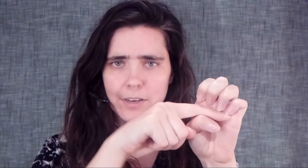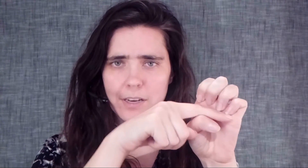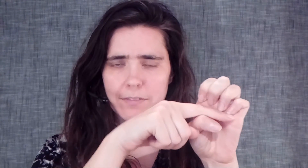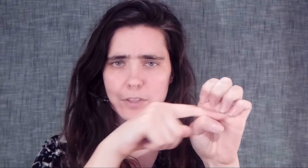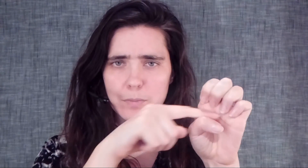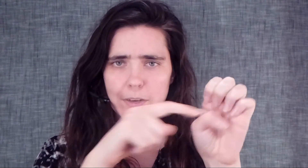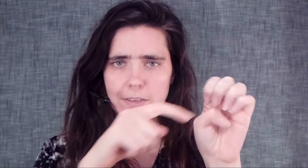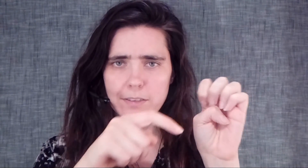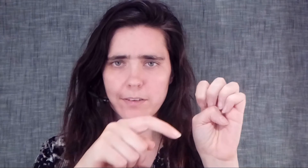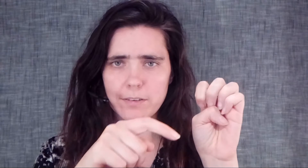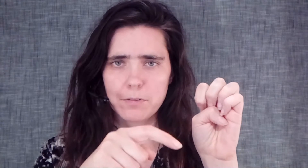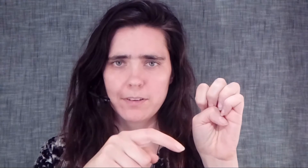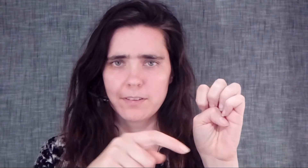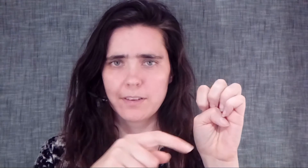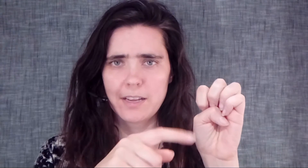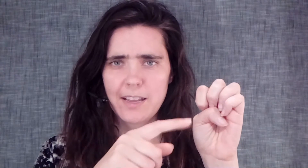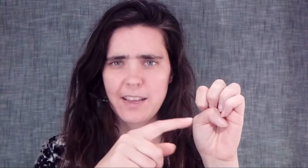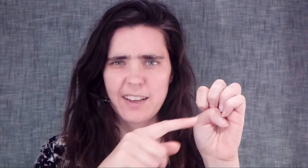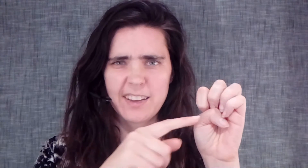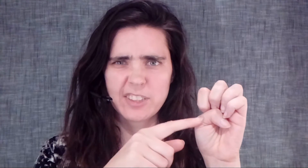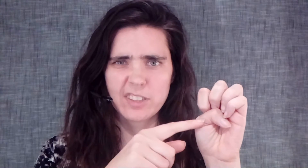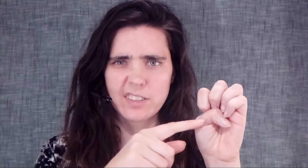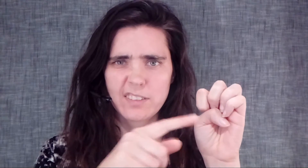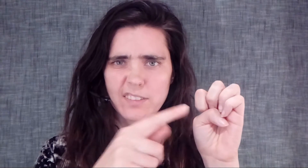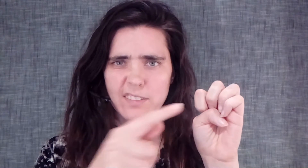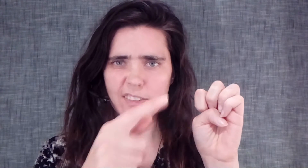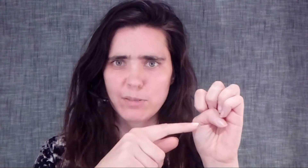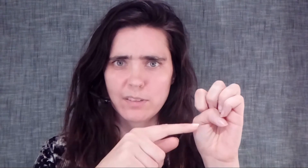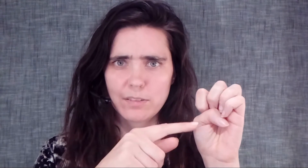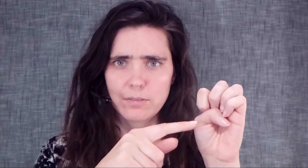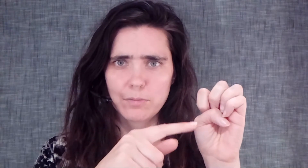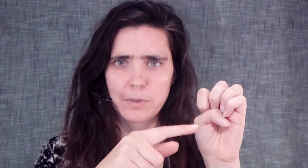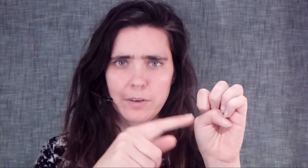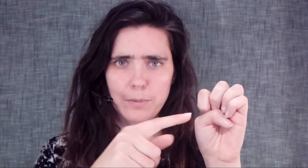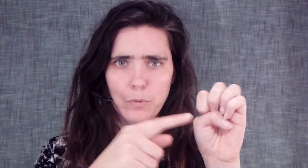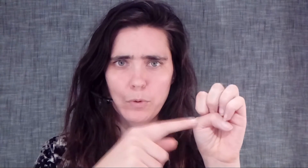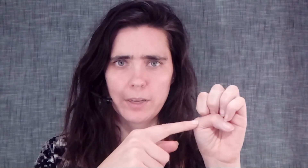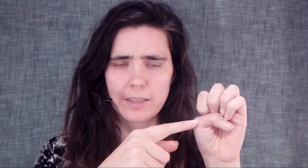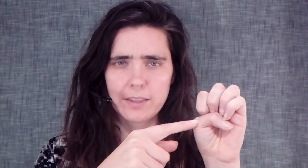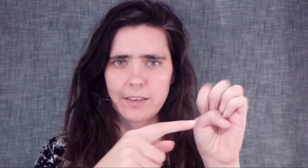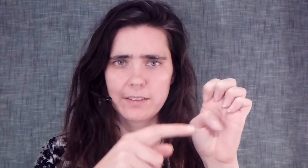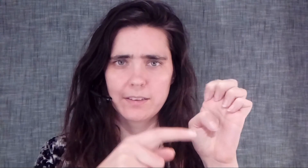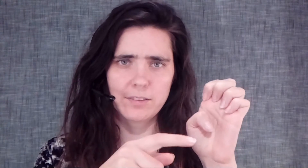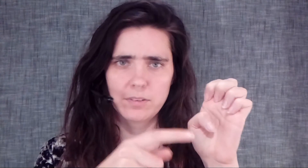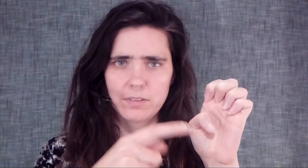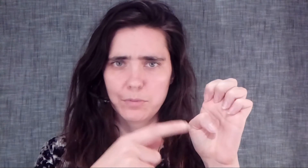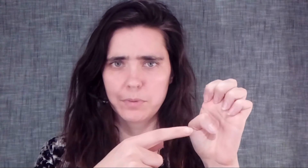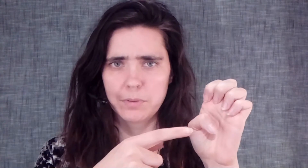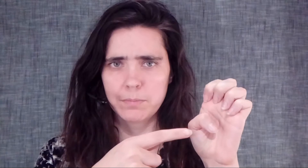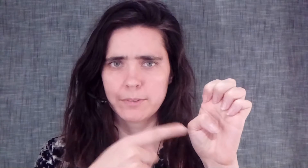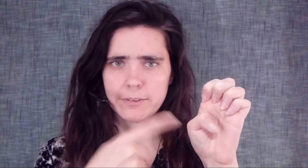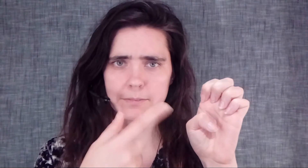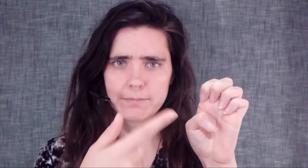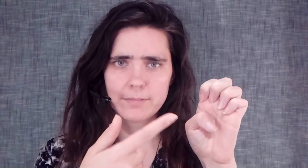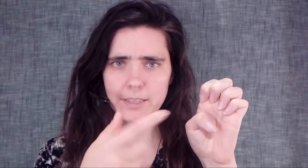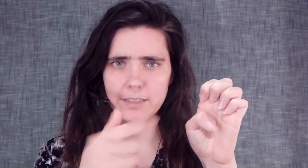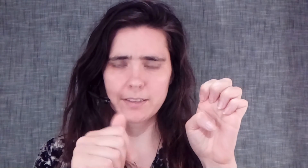a space here or not. I actually used to do mine more like that, and I do it a little bit more like that